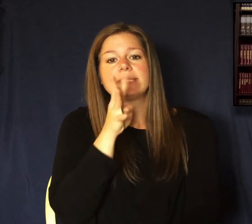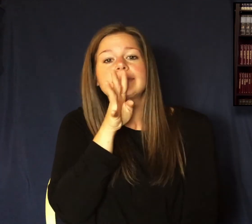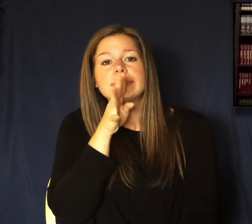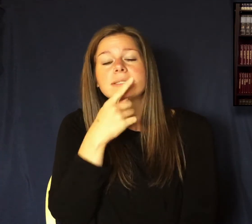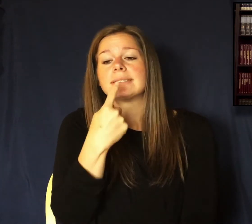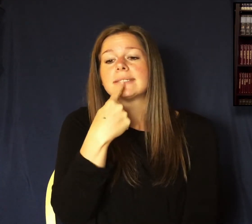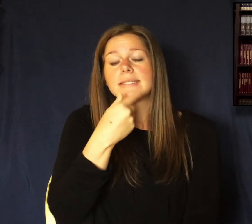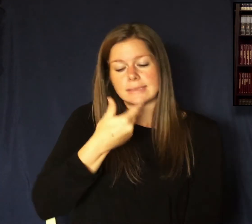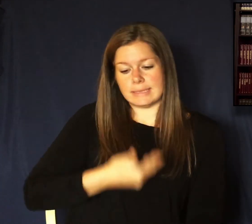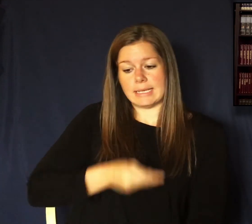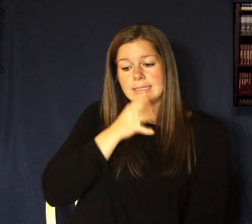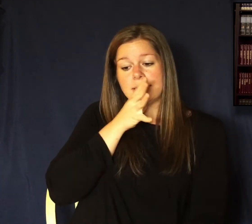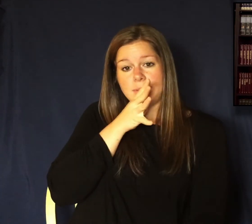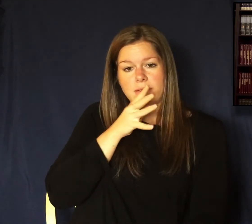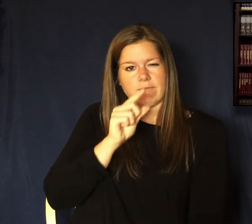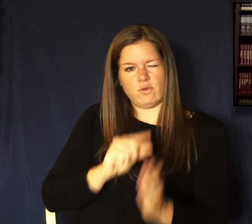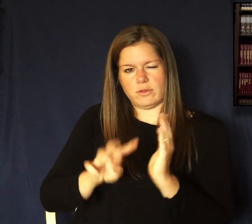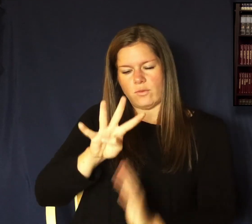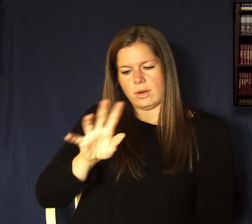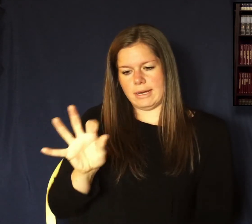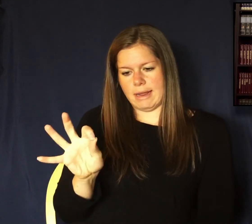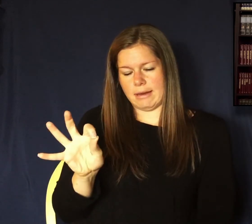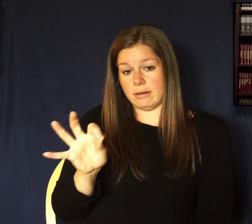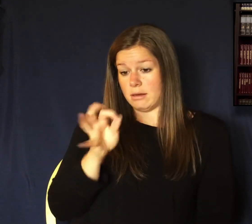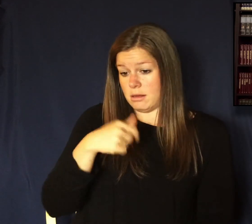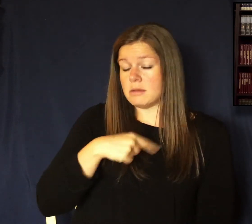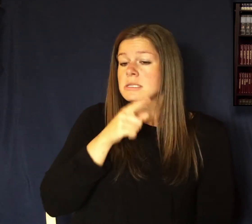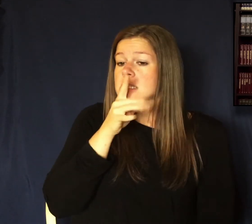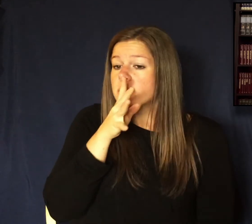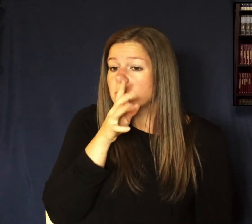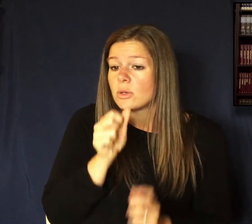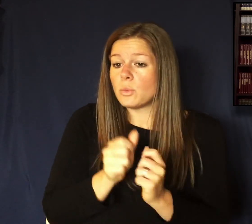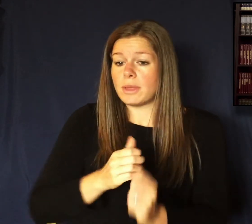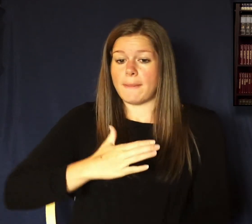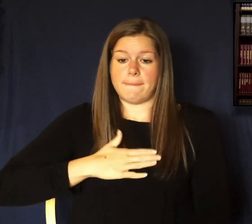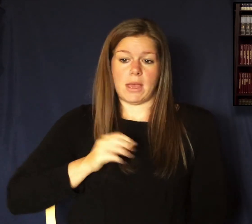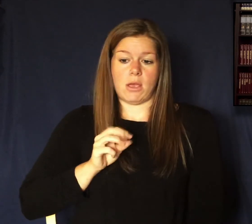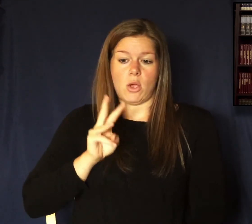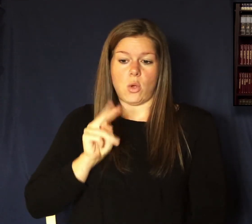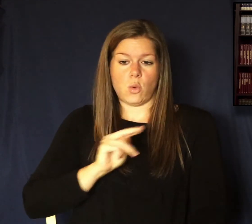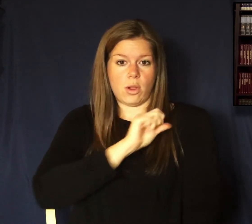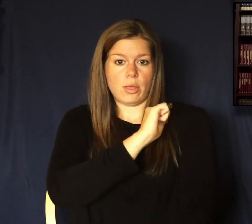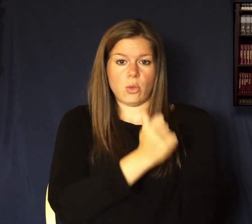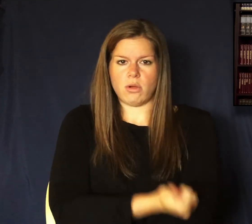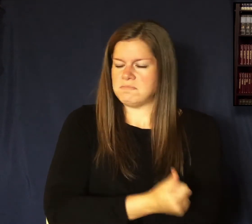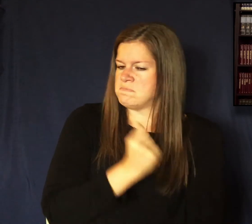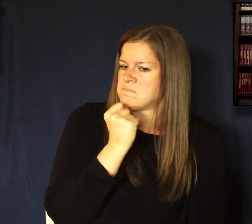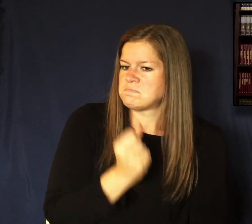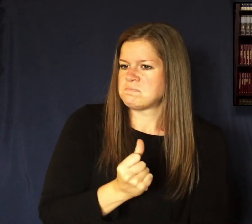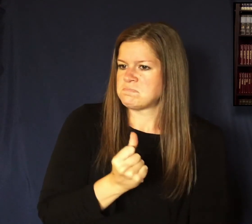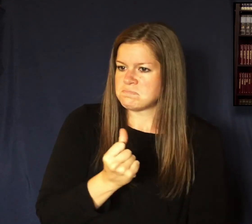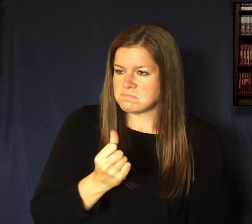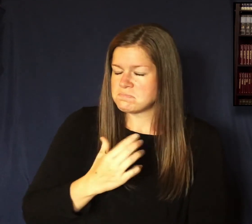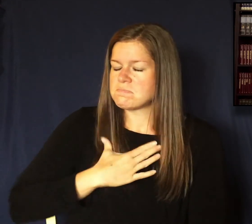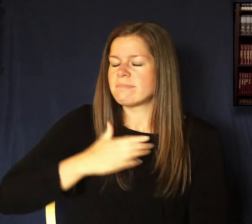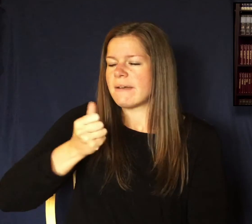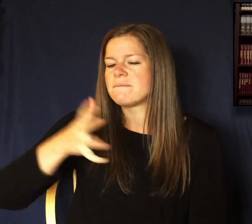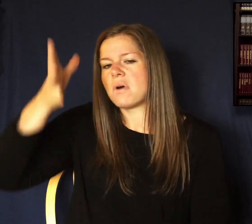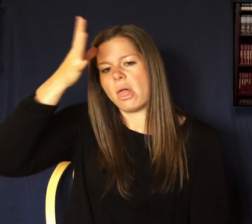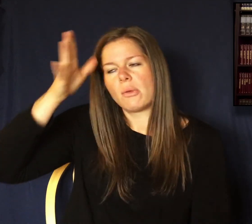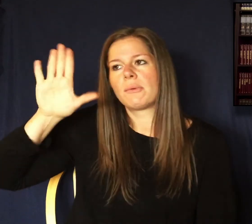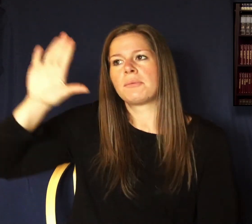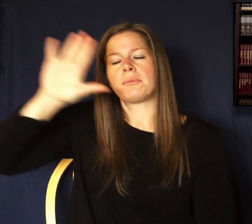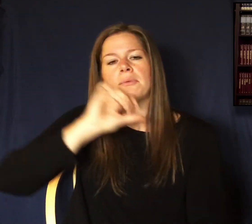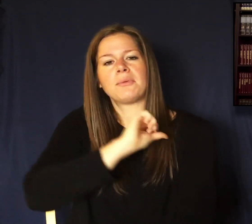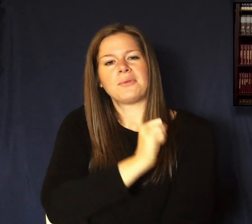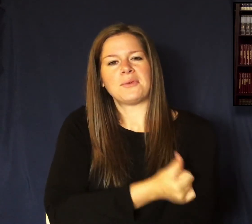verse 49, but the Father. That's the authority that he comes with. He had and still has all of heaven with